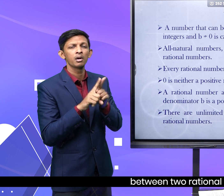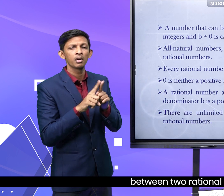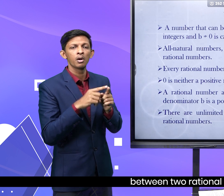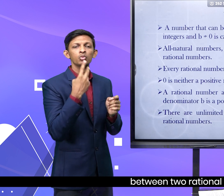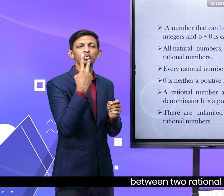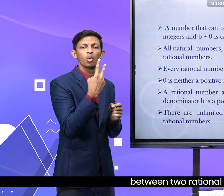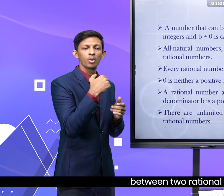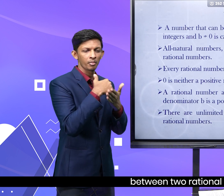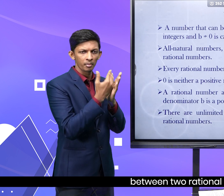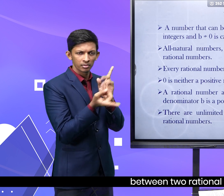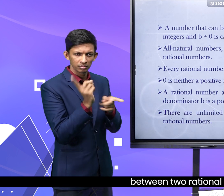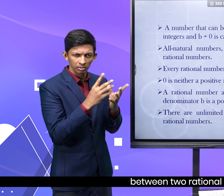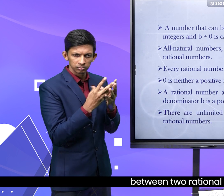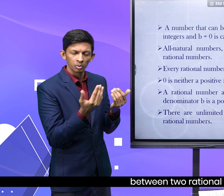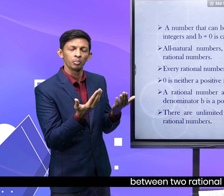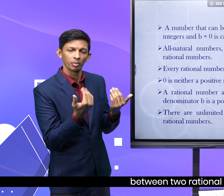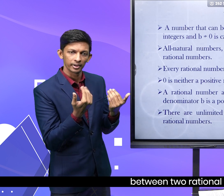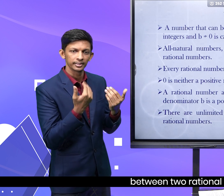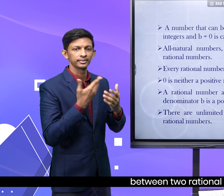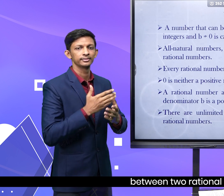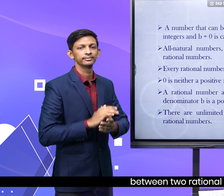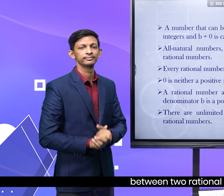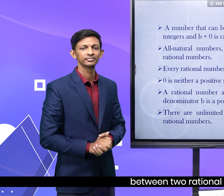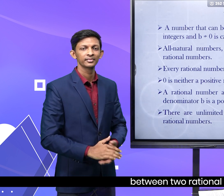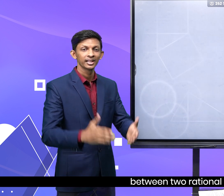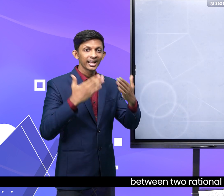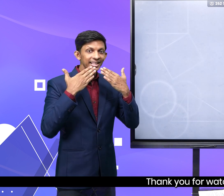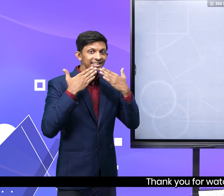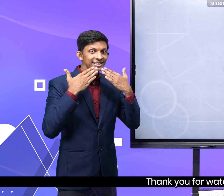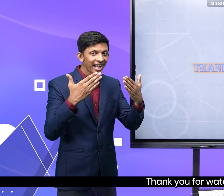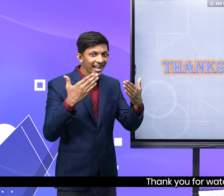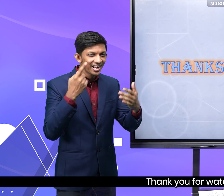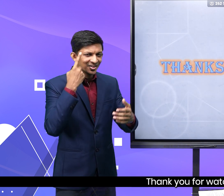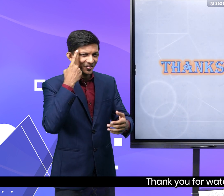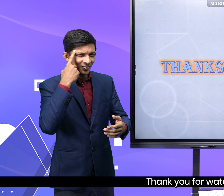Thank you for watching.